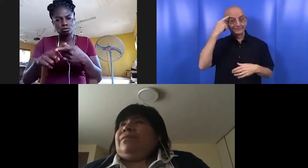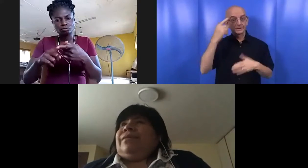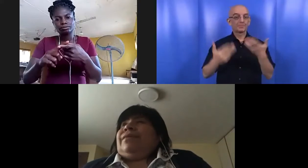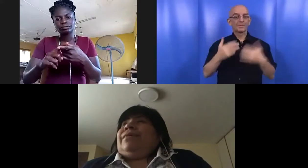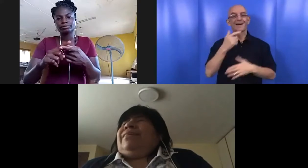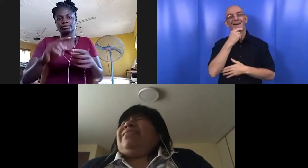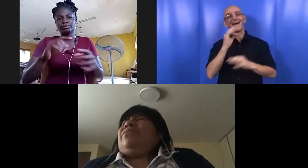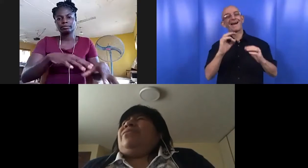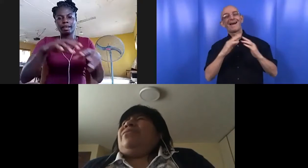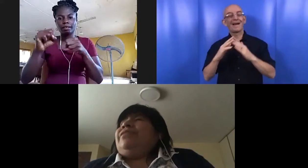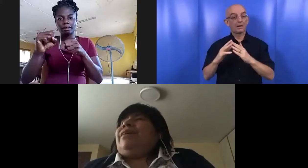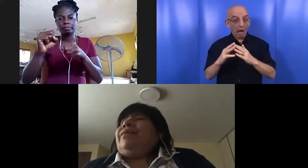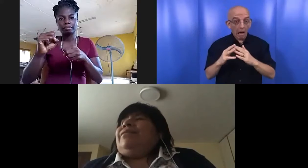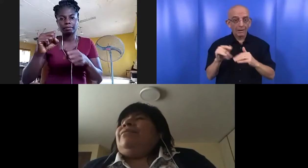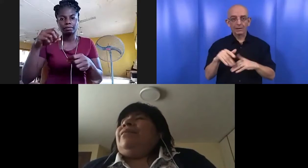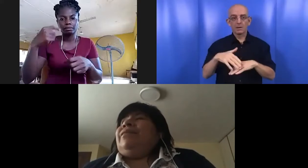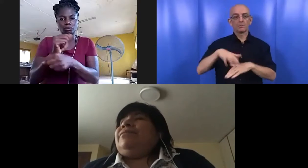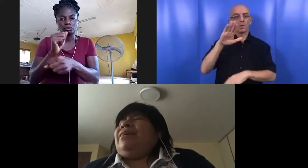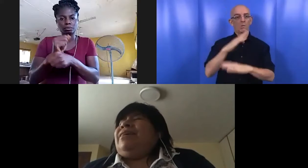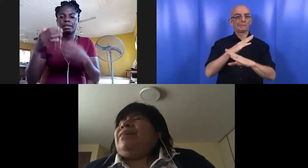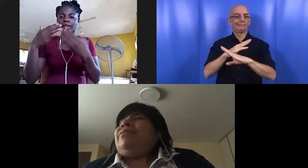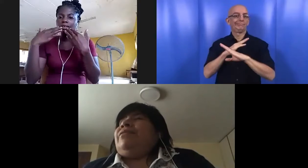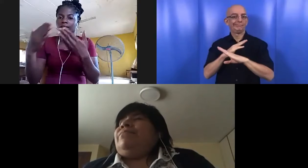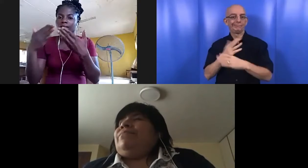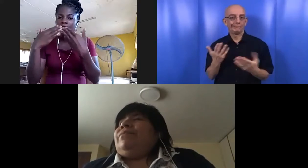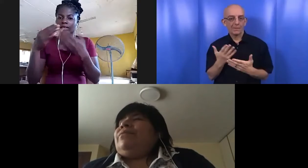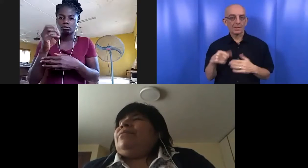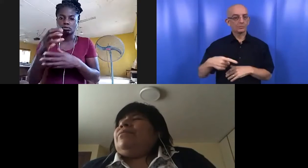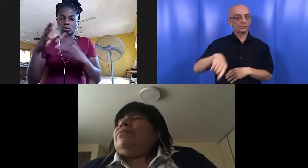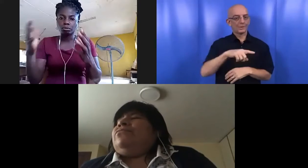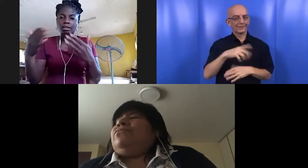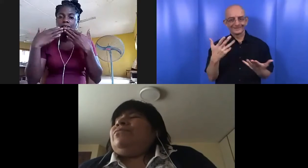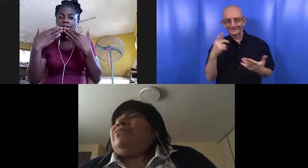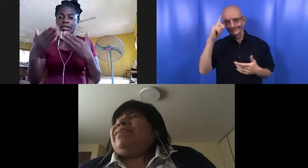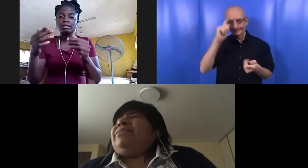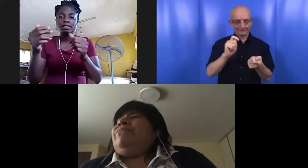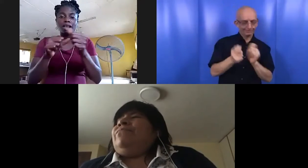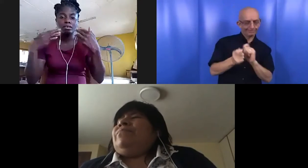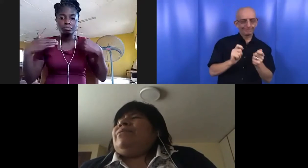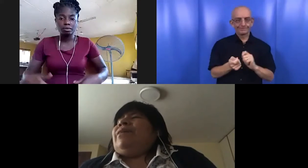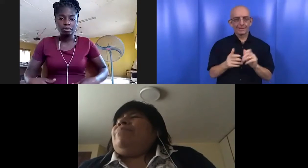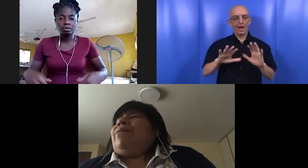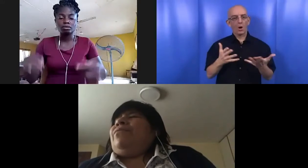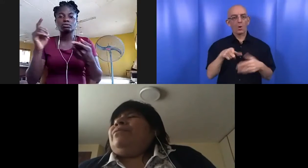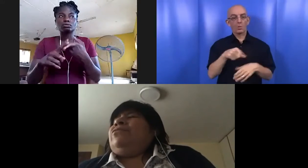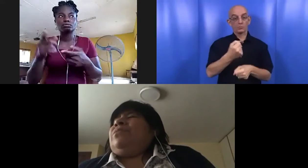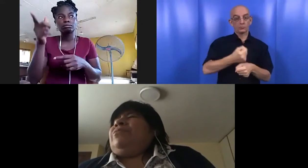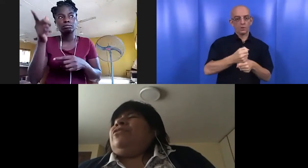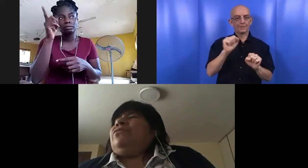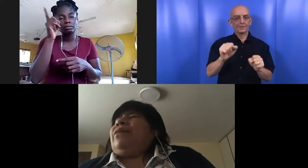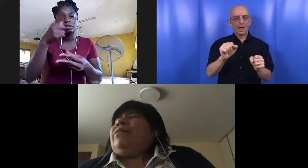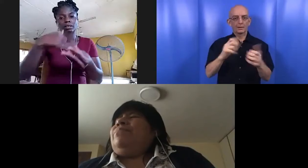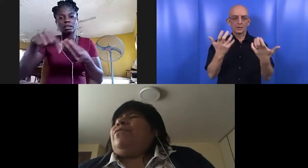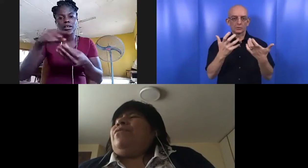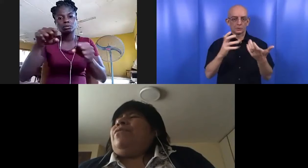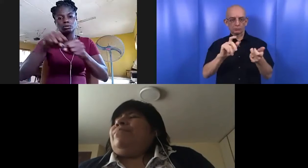jobs. Thank you so much, and thanks everybody to listen about social